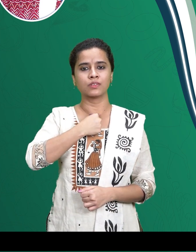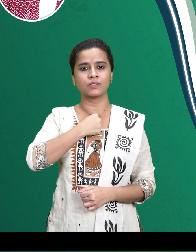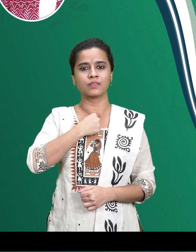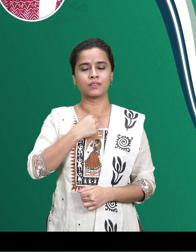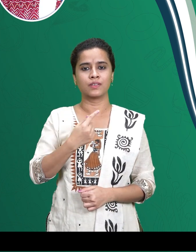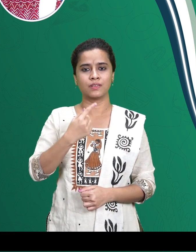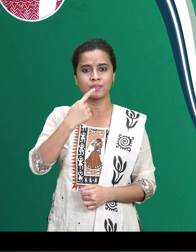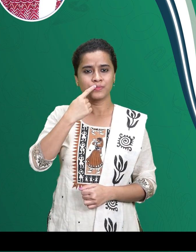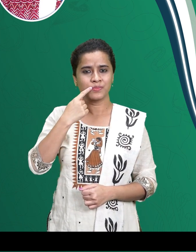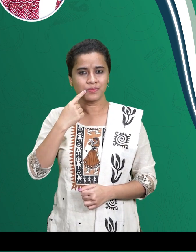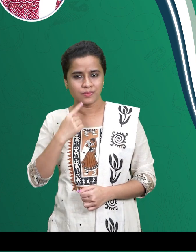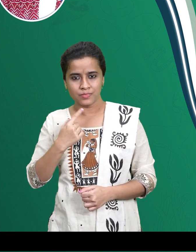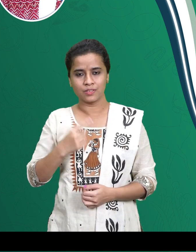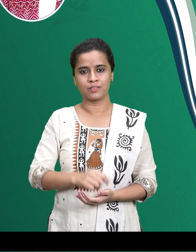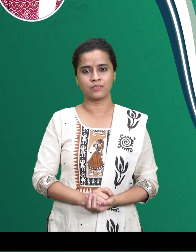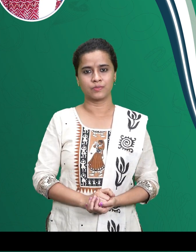saliva.